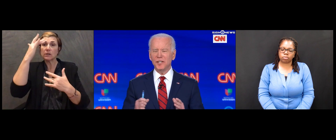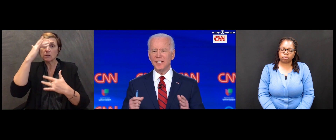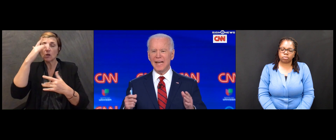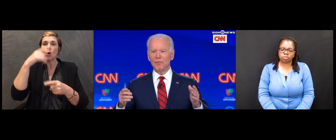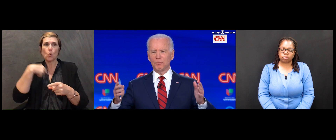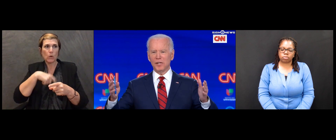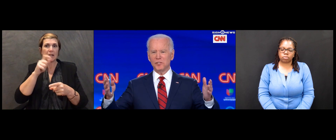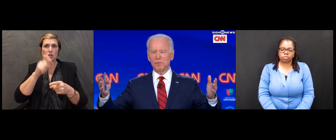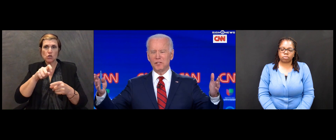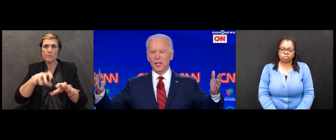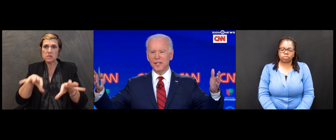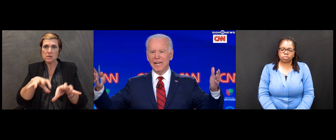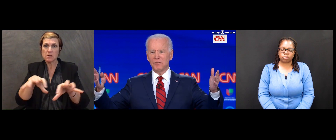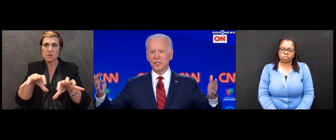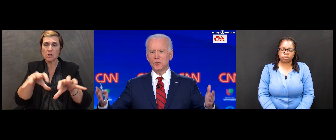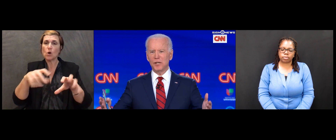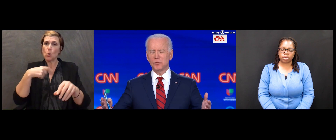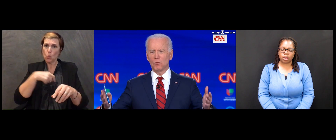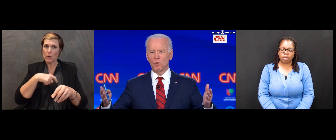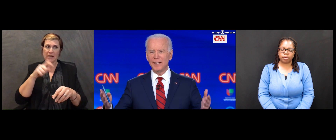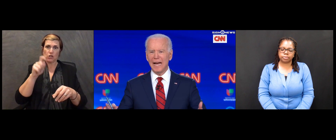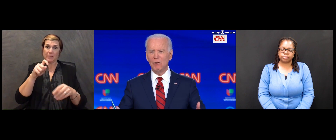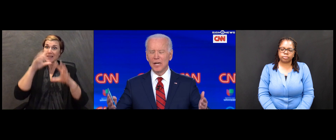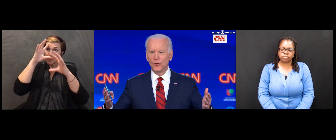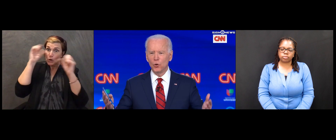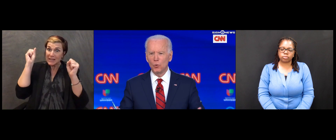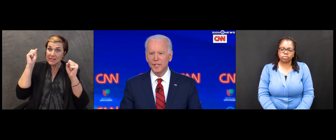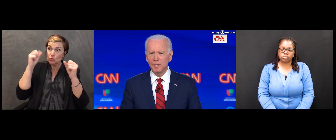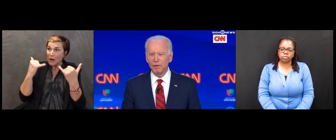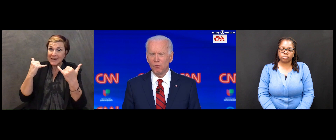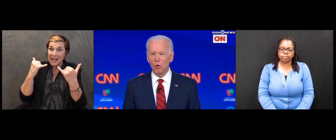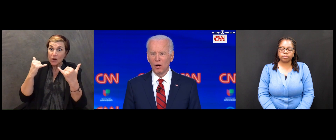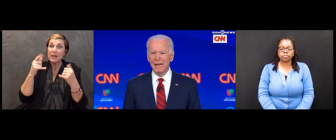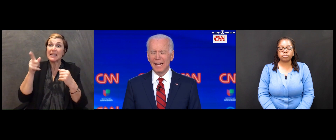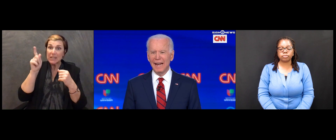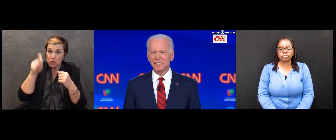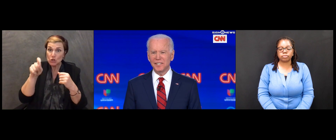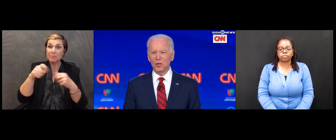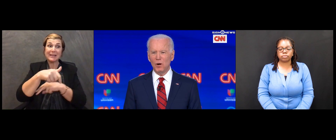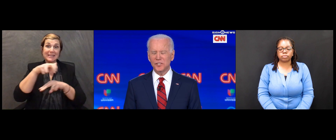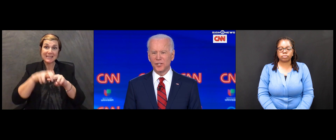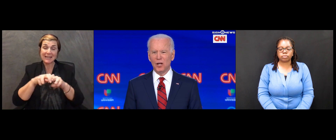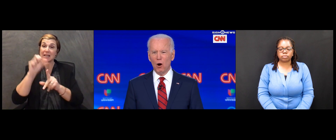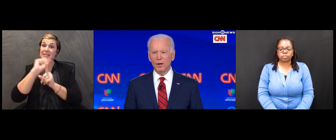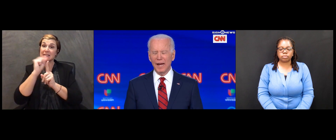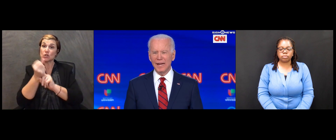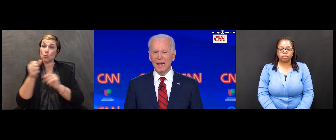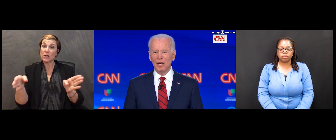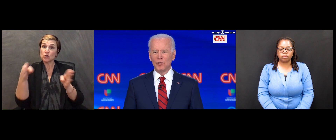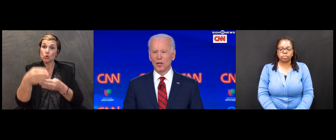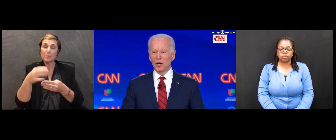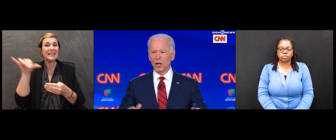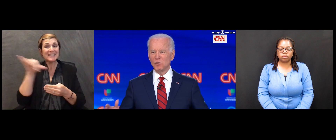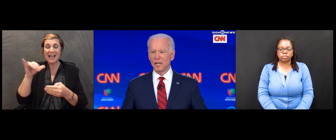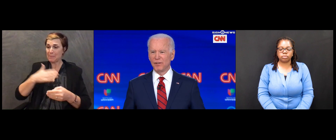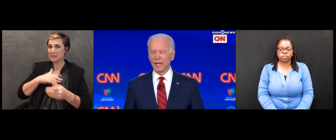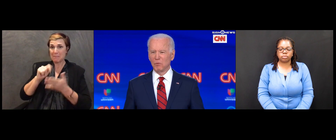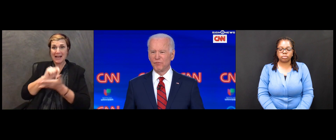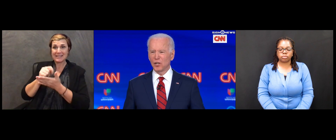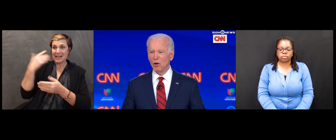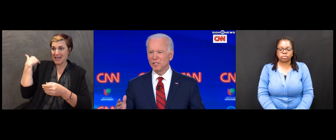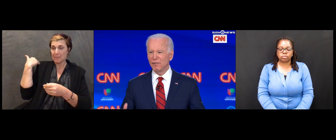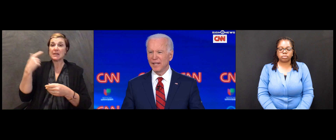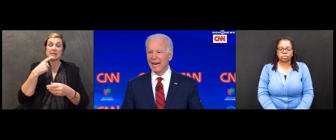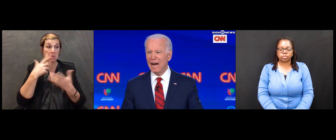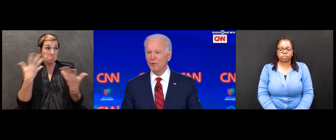should be sitting down, the president should be sitting down in the Situation Room right now and do what we did before and asking the question, okay, you're going to close everything.